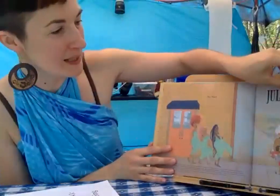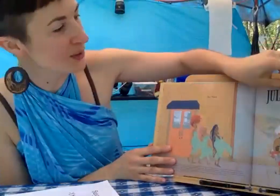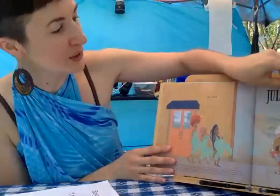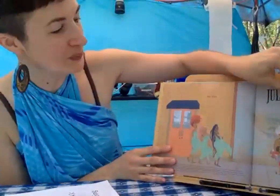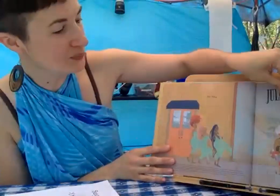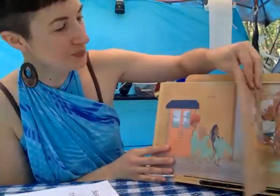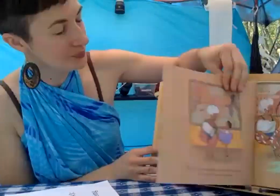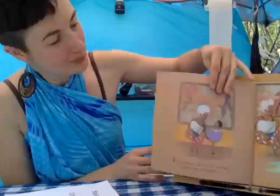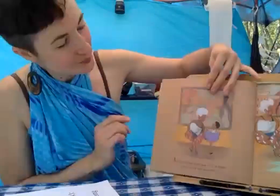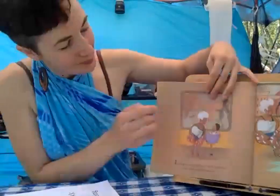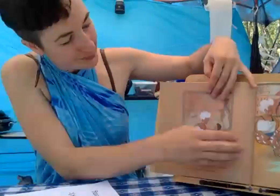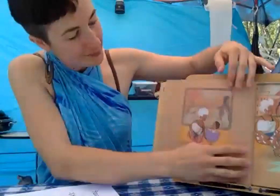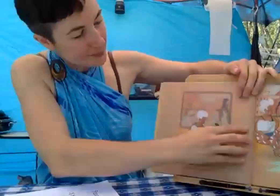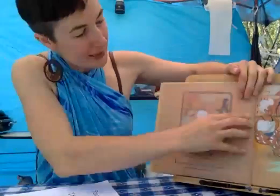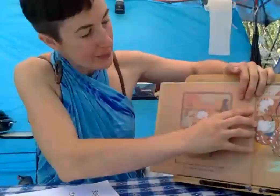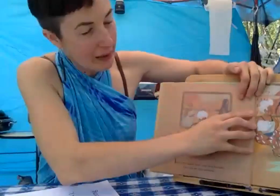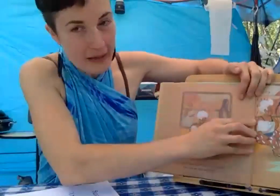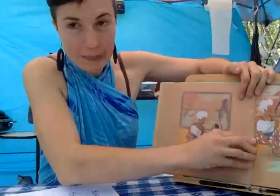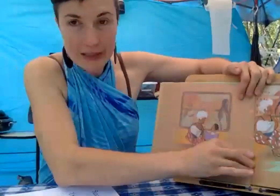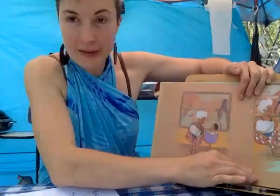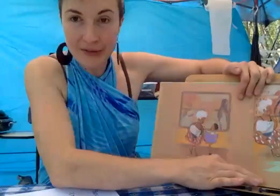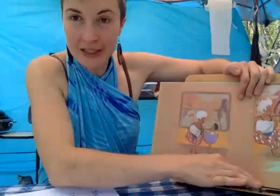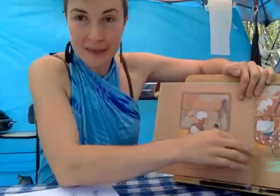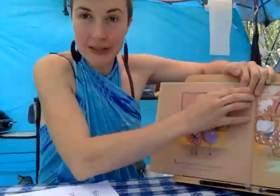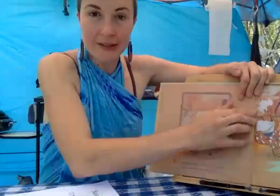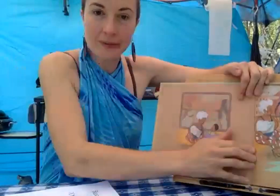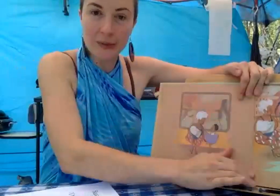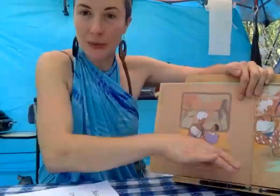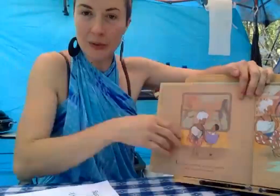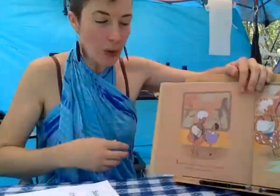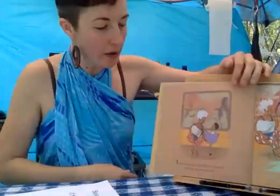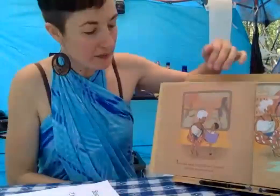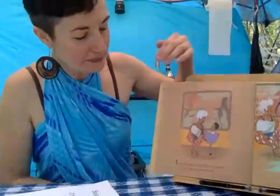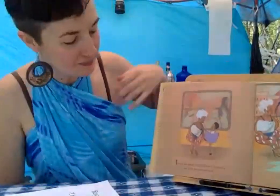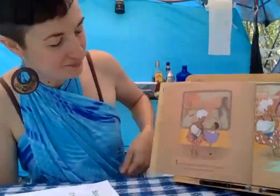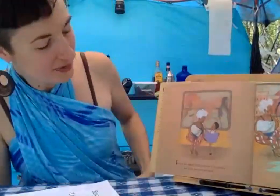festival. It's about not being afraid to be who you are.